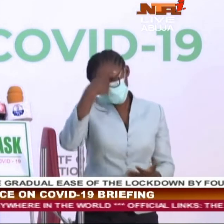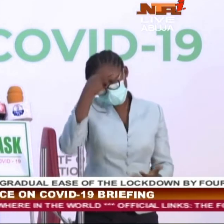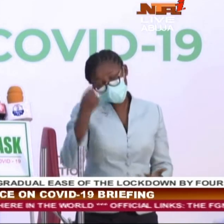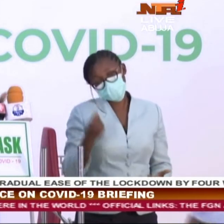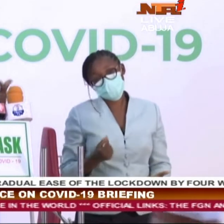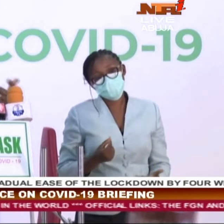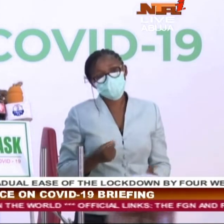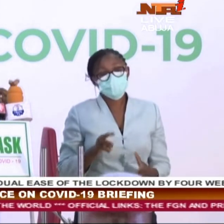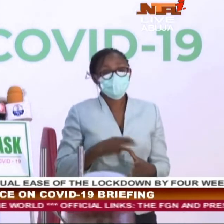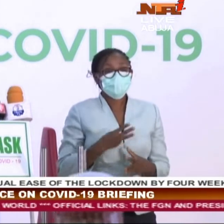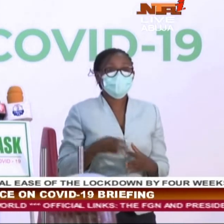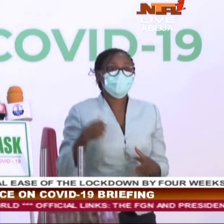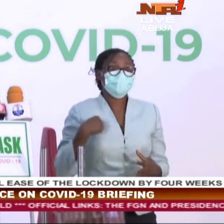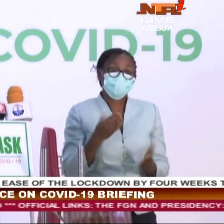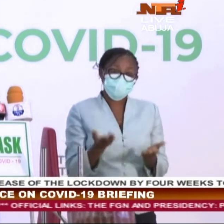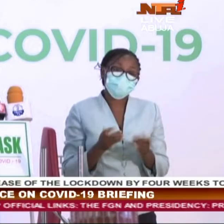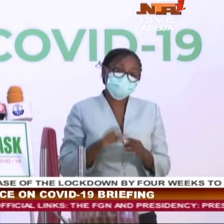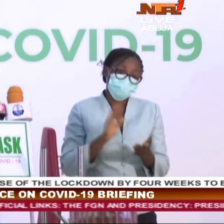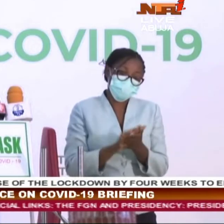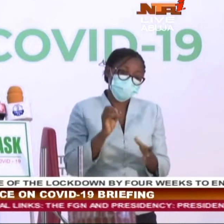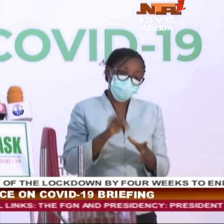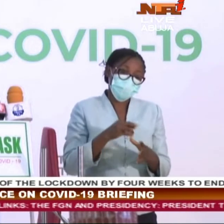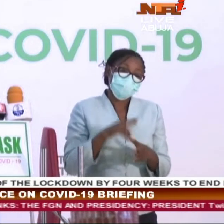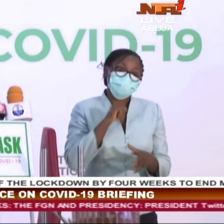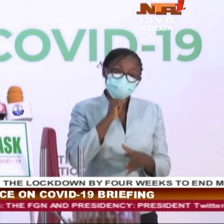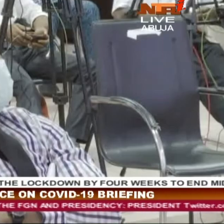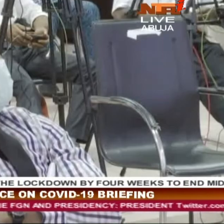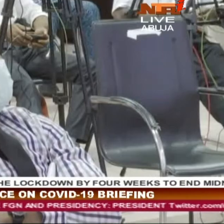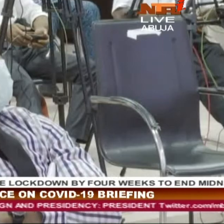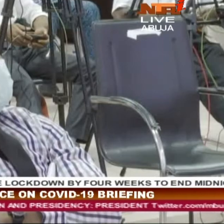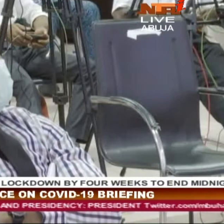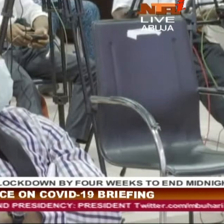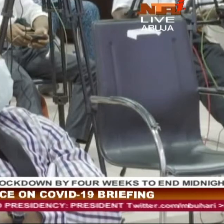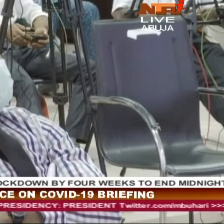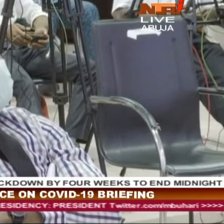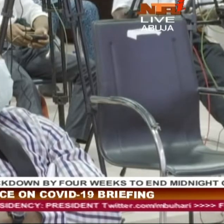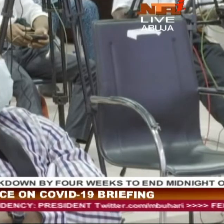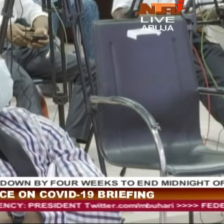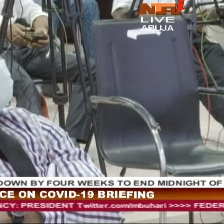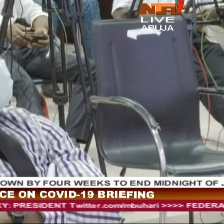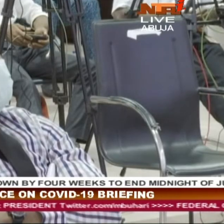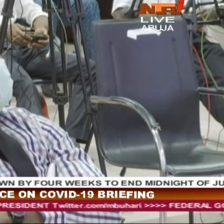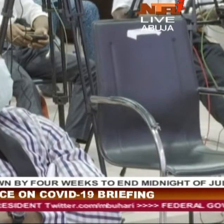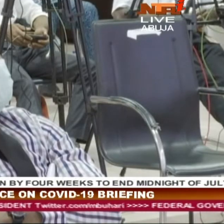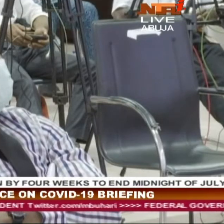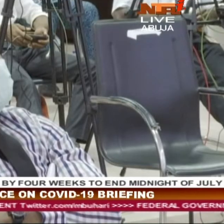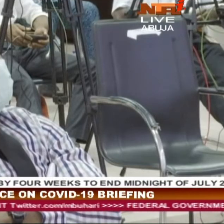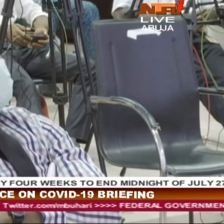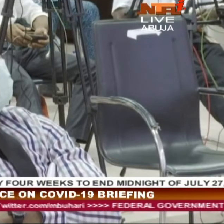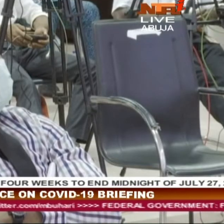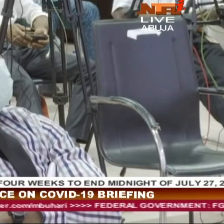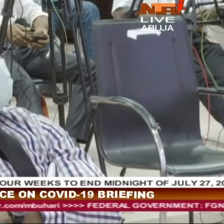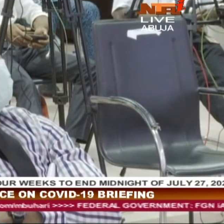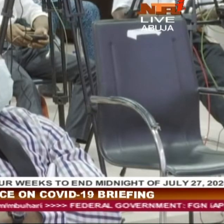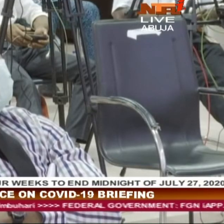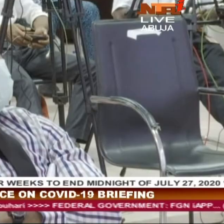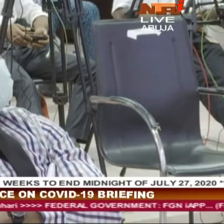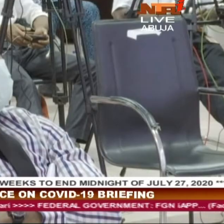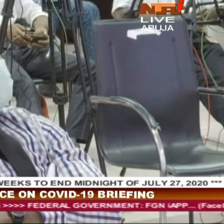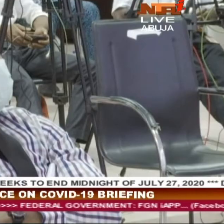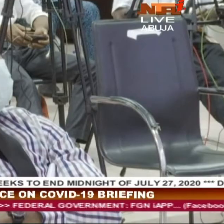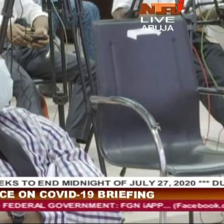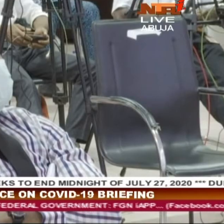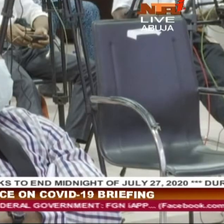Because whether we want to believe it or not, in the last 1 or 2 weeks, I think the World Bank and IMF